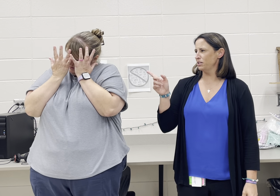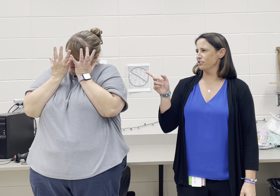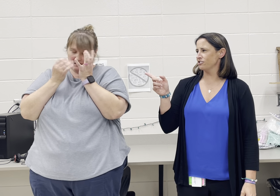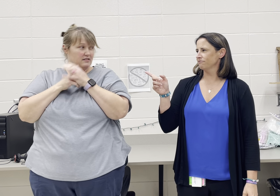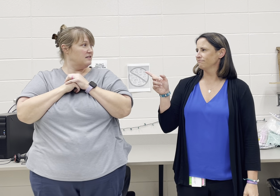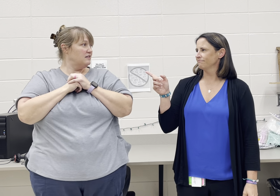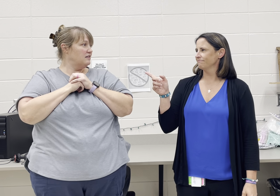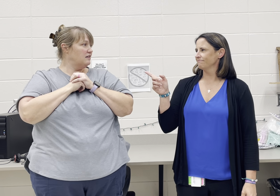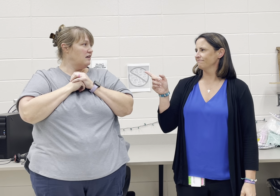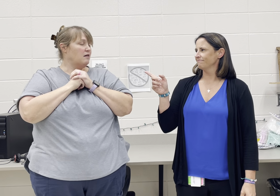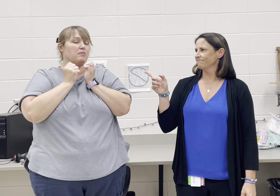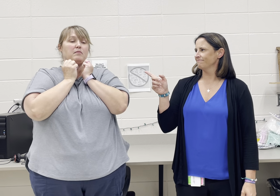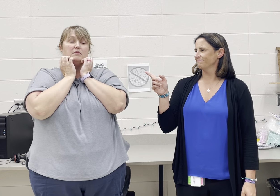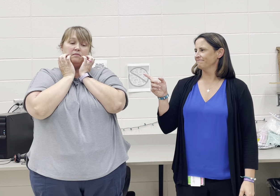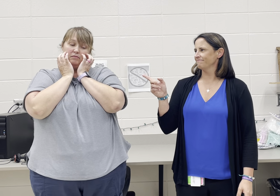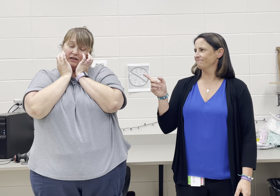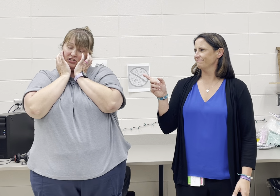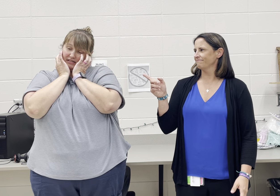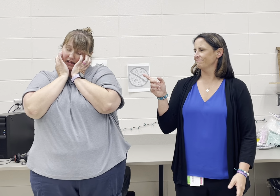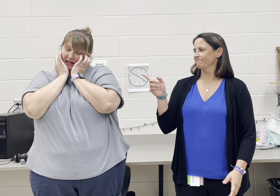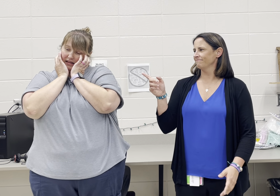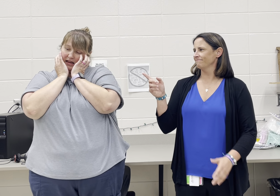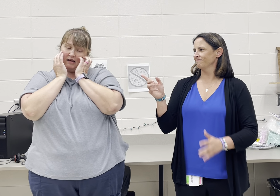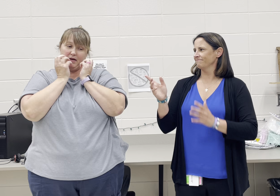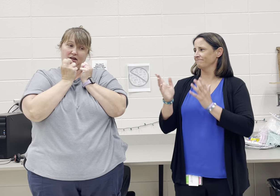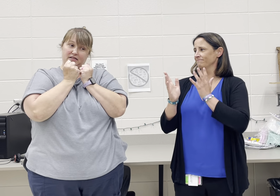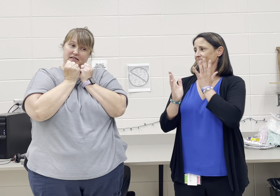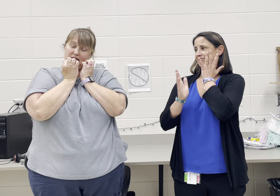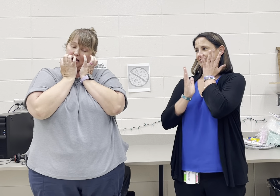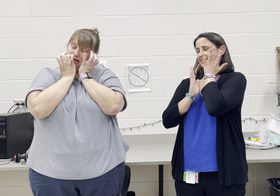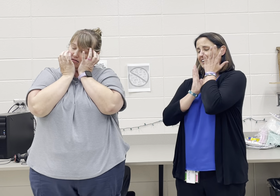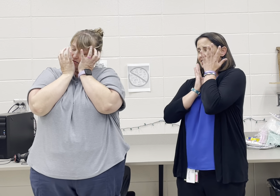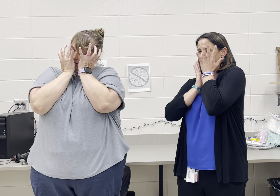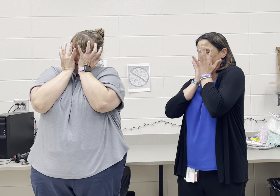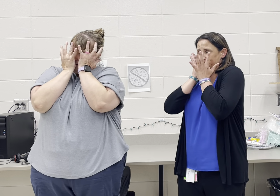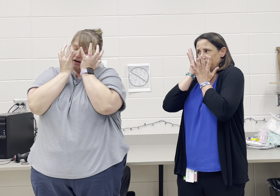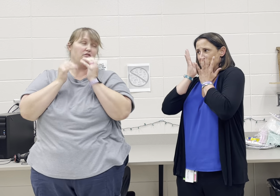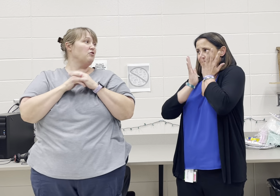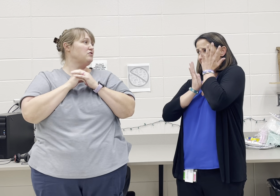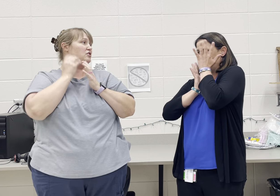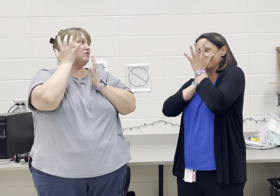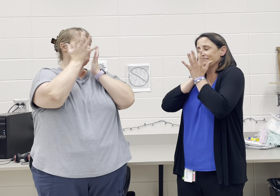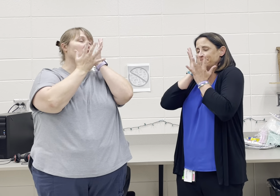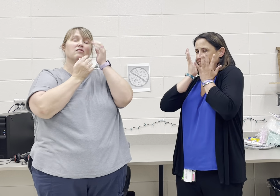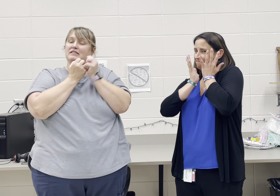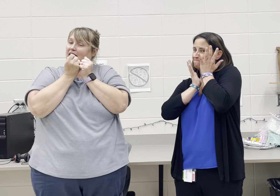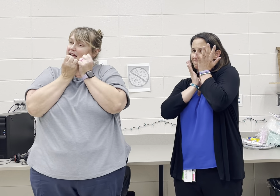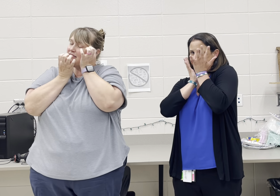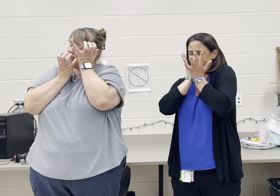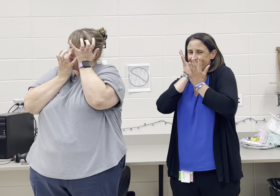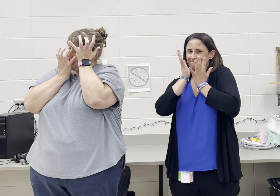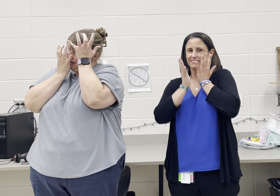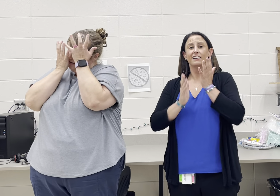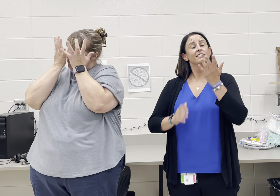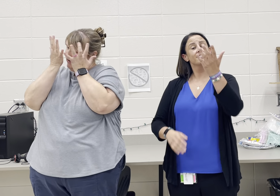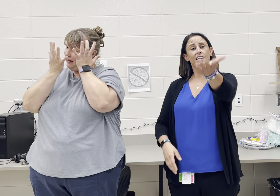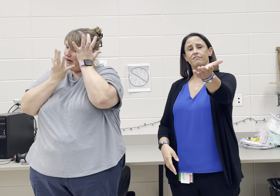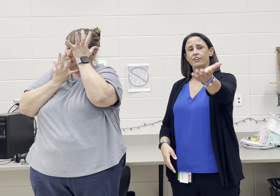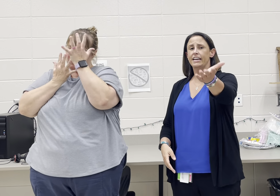Blush. Blush just slightly. Embarrassed is like. See, I do. Oh, you embarrassed. do. Oh, see, I just do like all the way. Sign up,